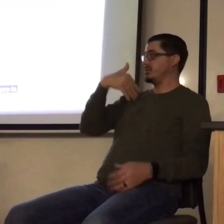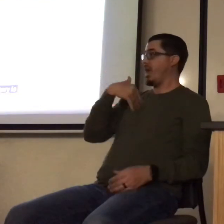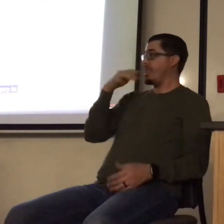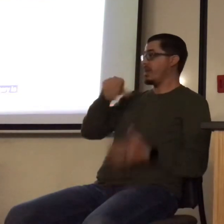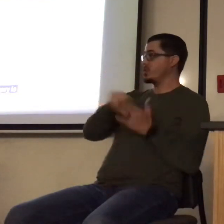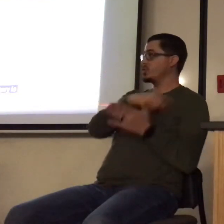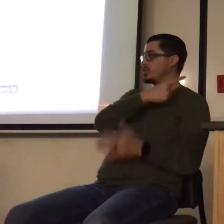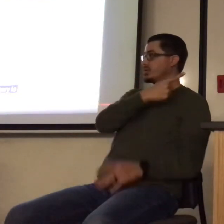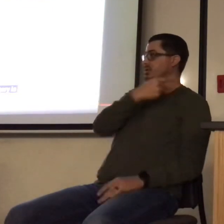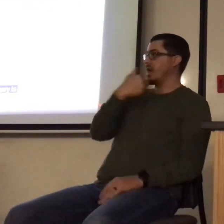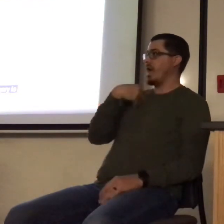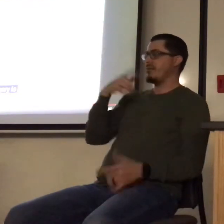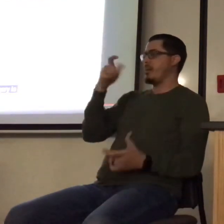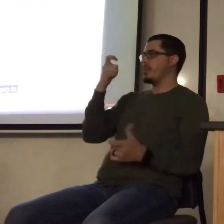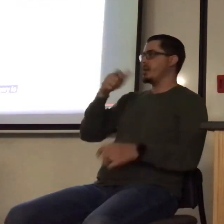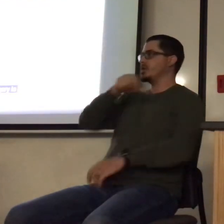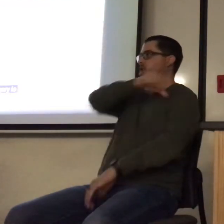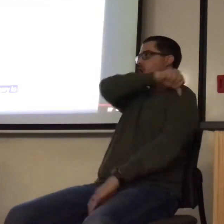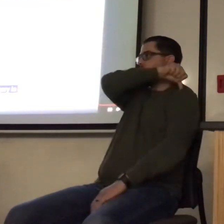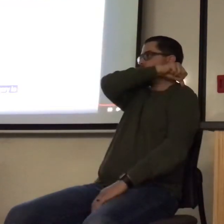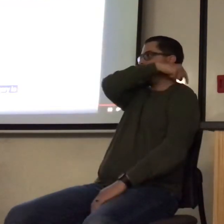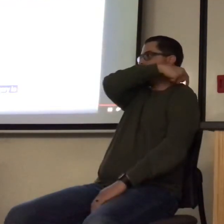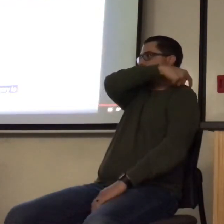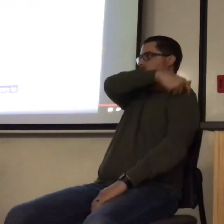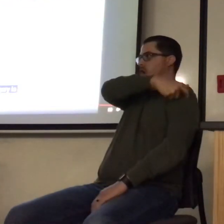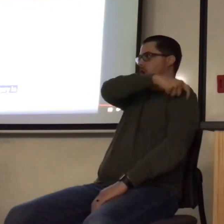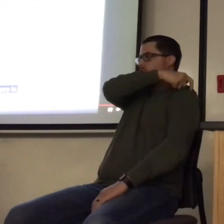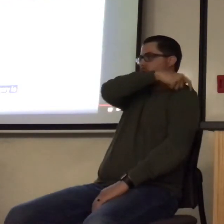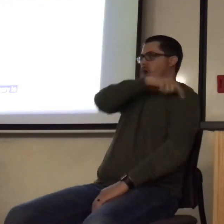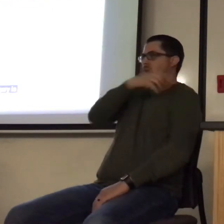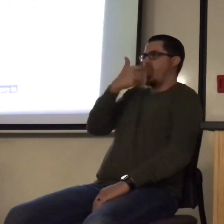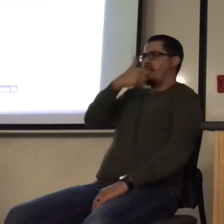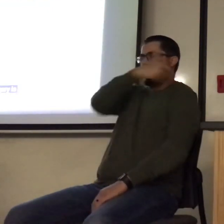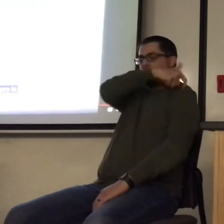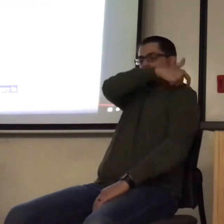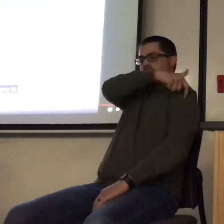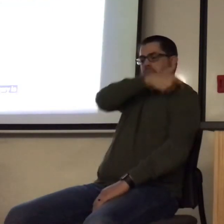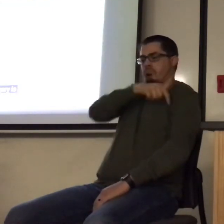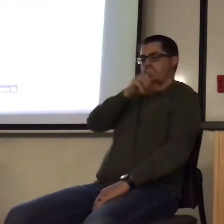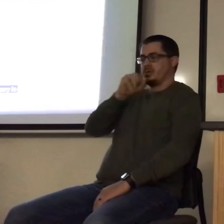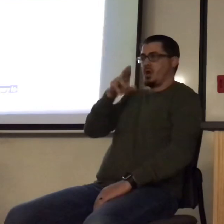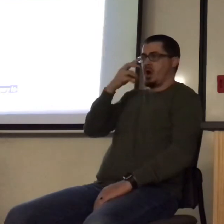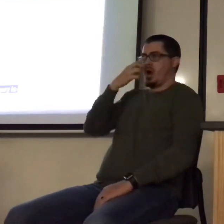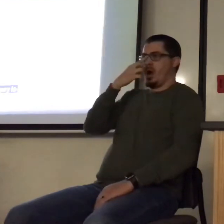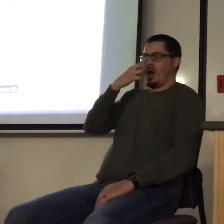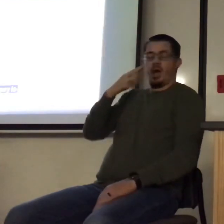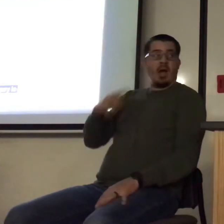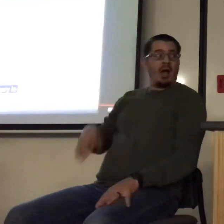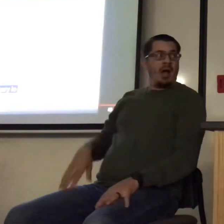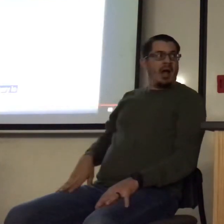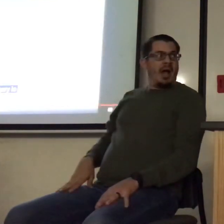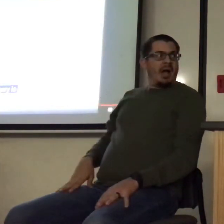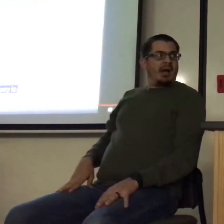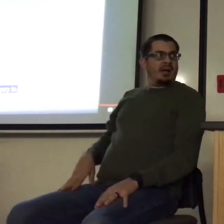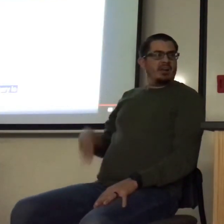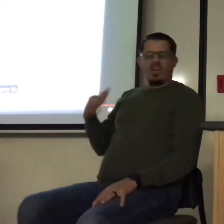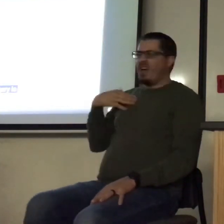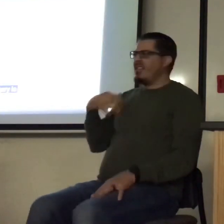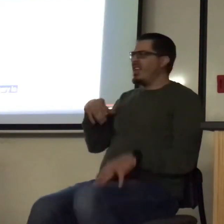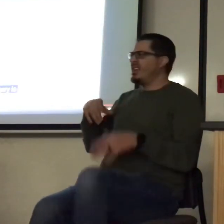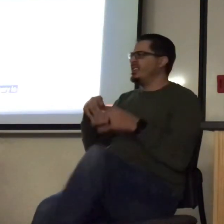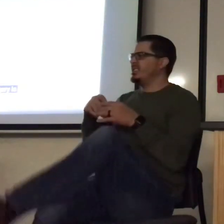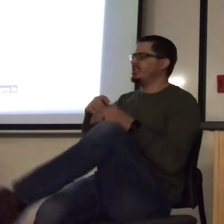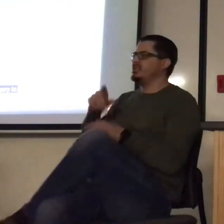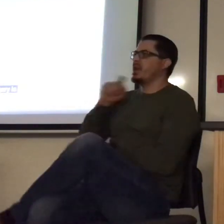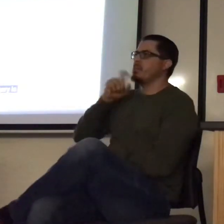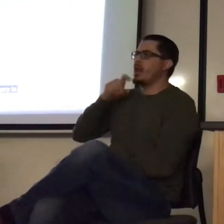Okay. I have like a big scar that goes from here to there, and then I have a bunch of little ones around. You set off metal detectors? No. Okay,